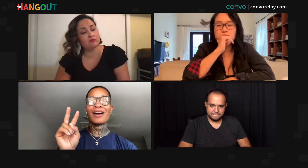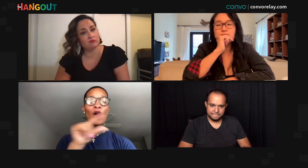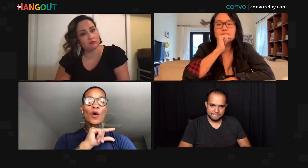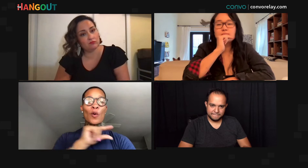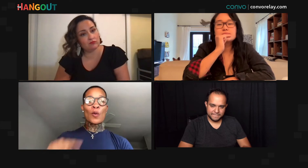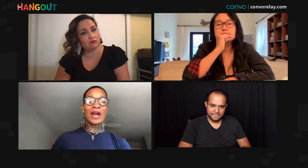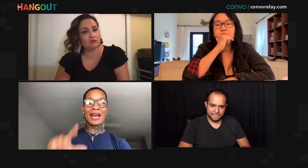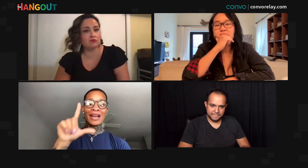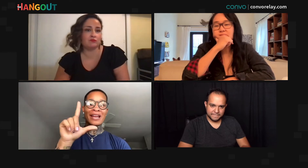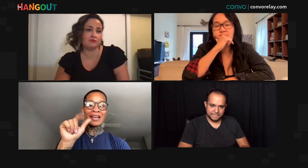say, and